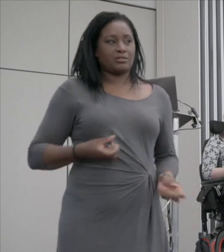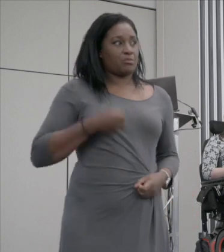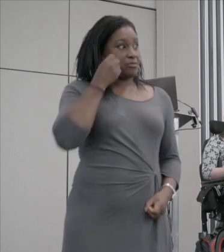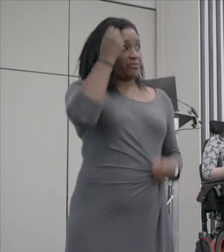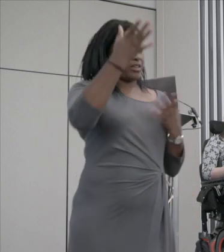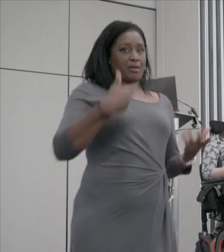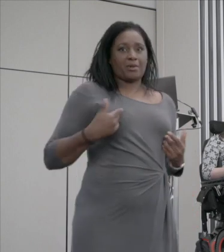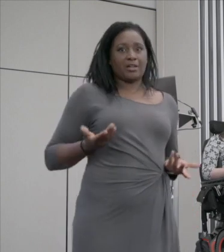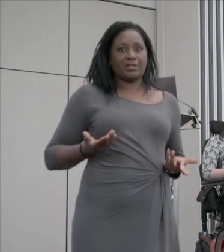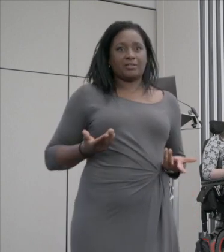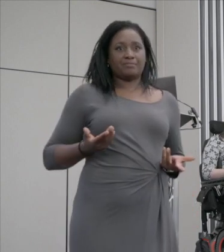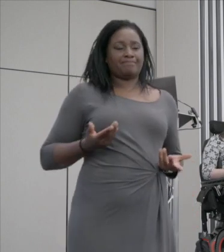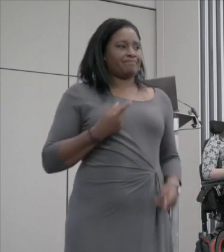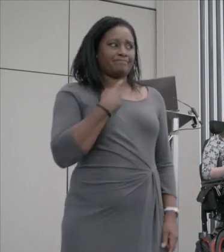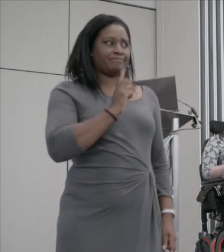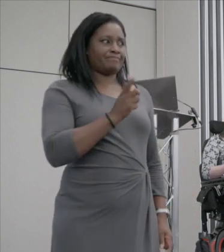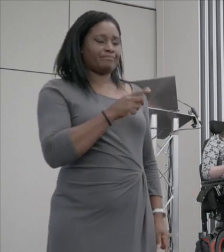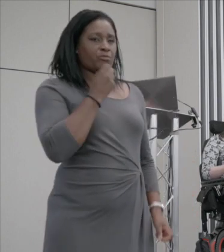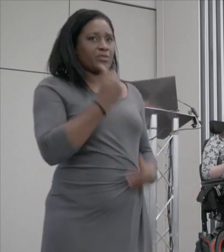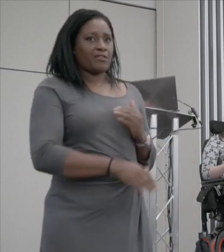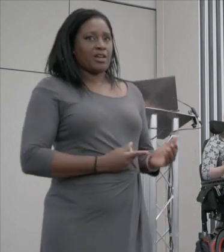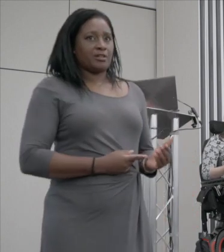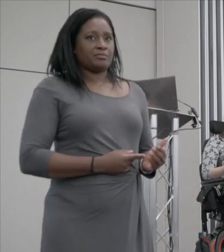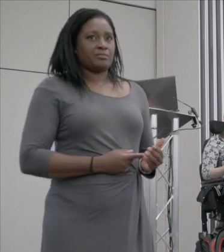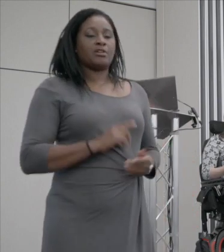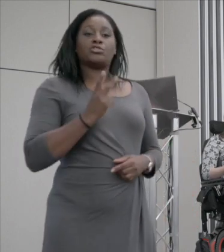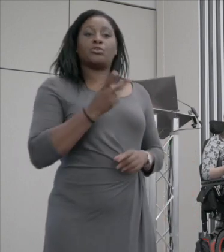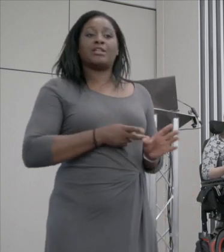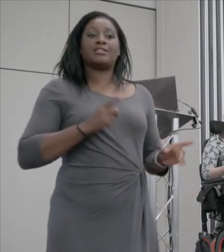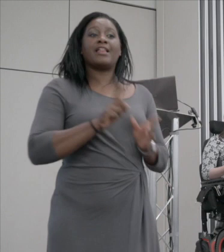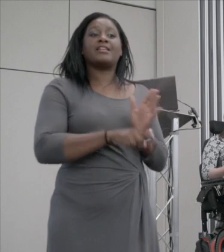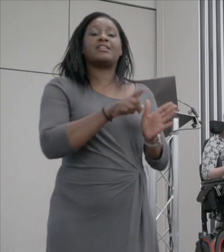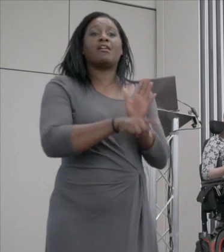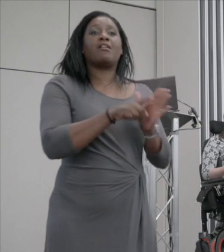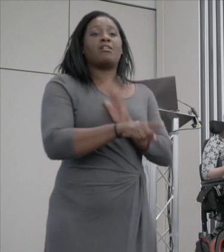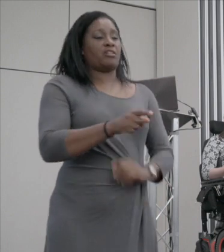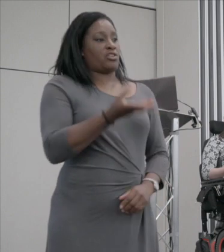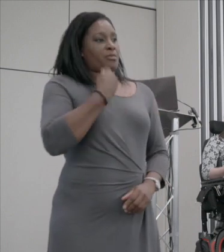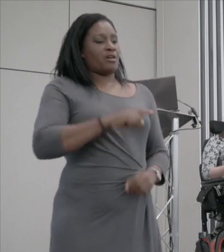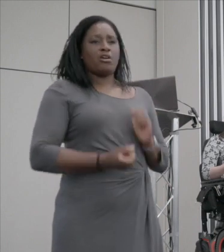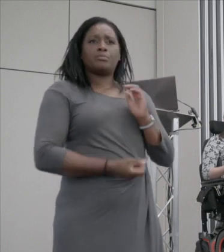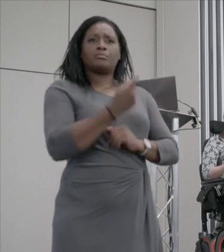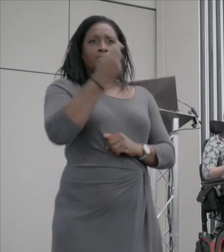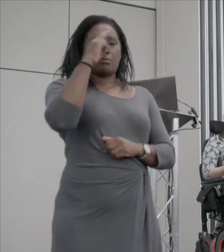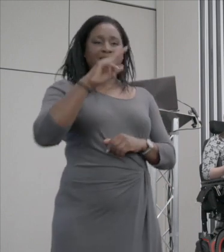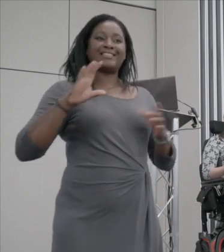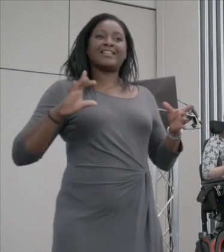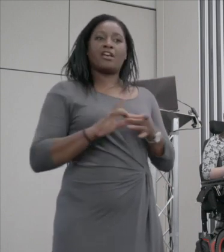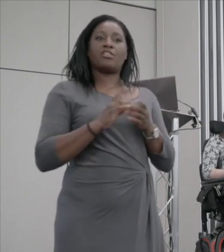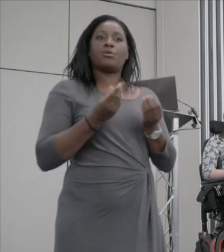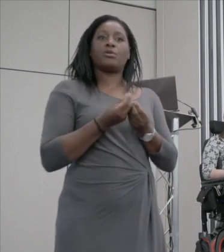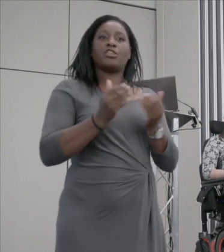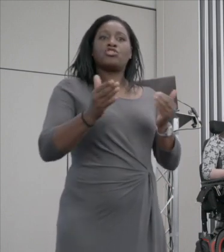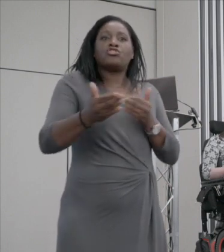forget that, and 2 years later, she heard about an opportunity through Together for Short Lives, who were the children's palliative